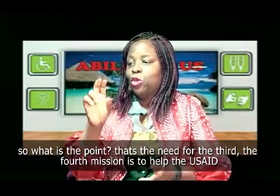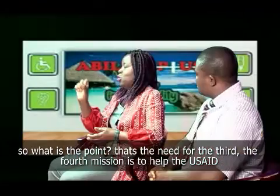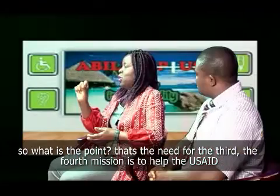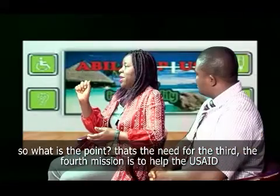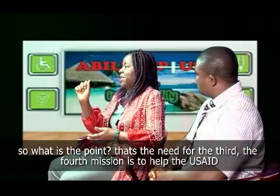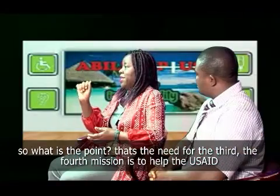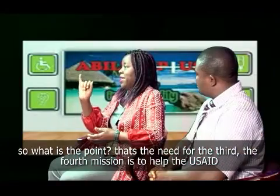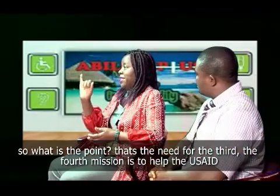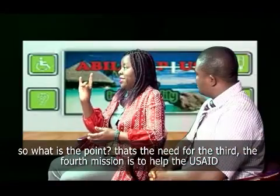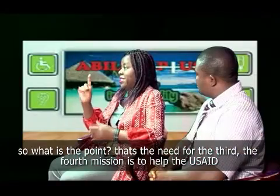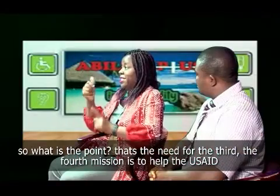help